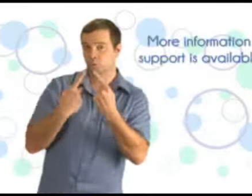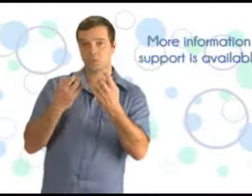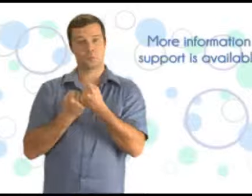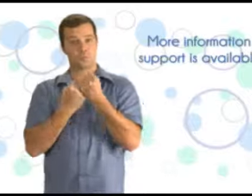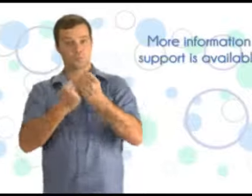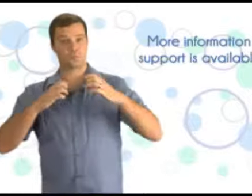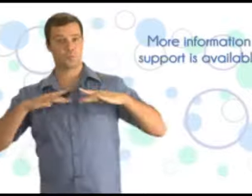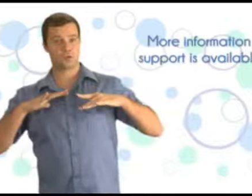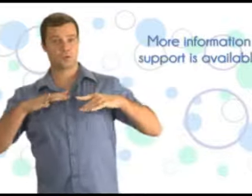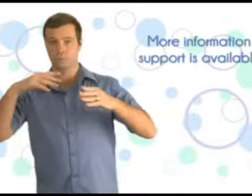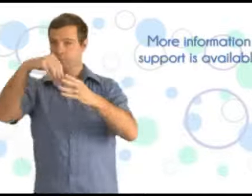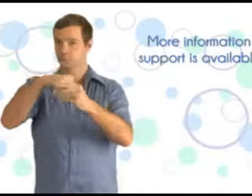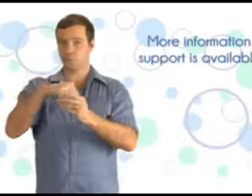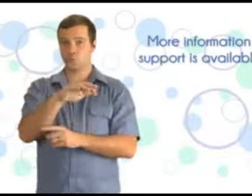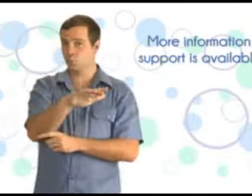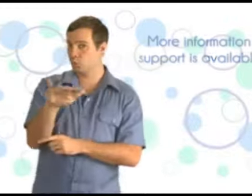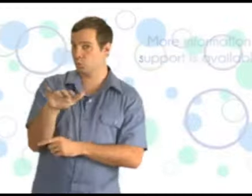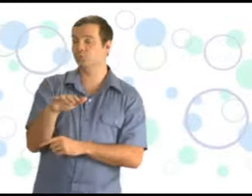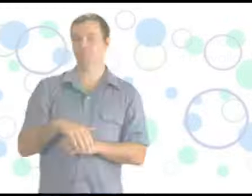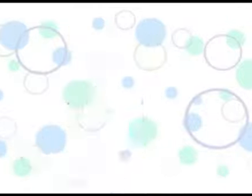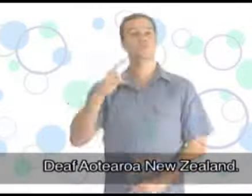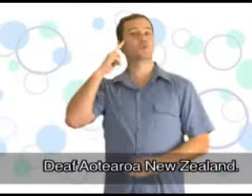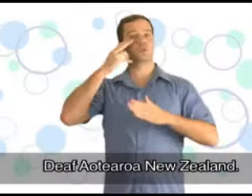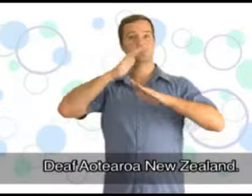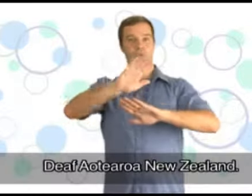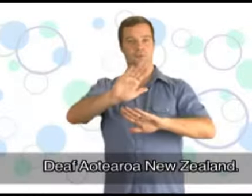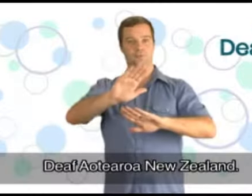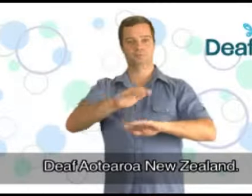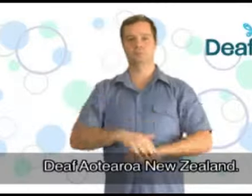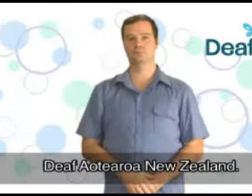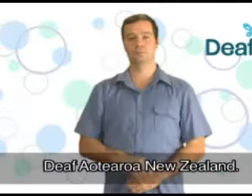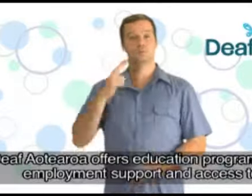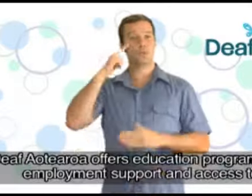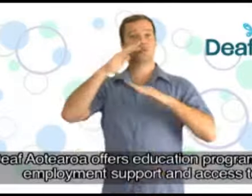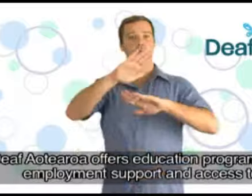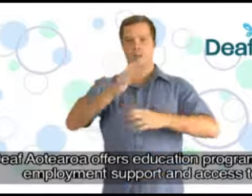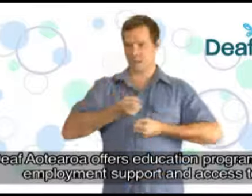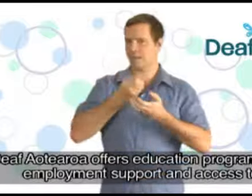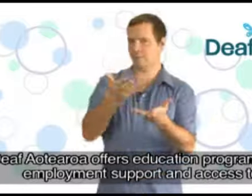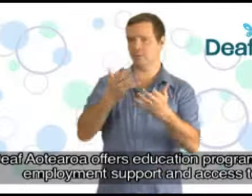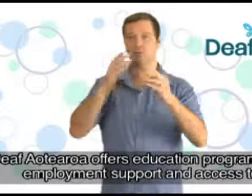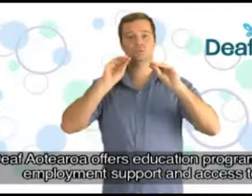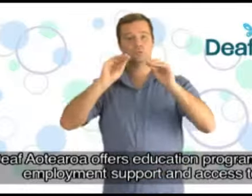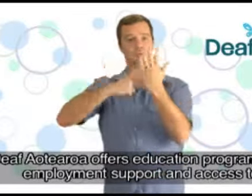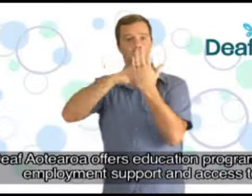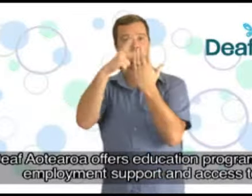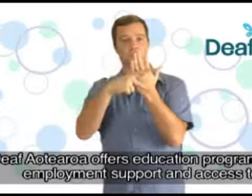More information and support is available from Deaf Aotearoa New Zealand. Deaf Aotearoa offers education